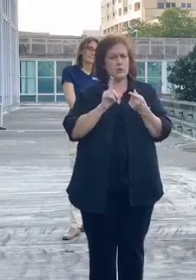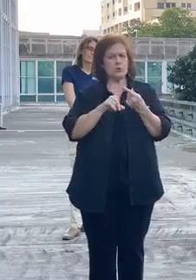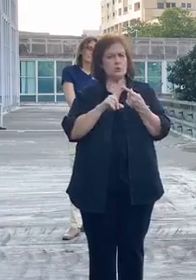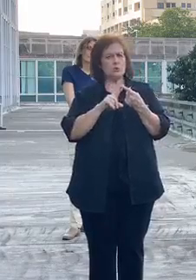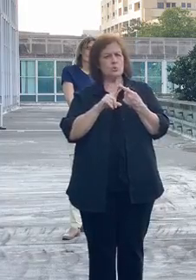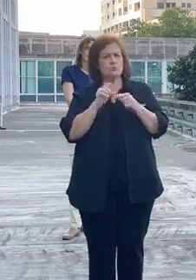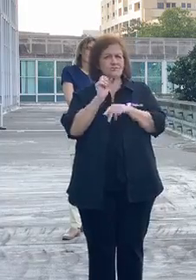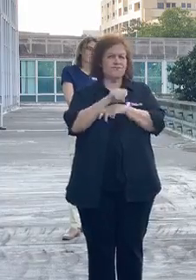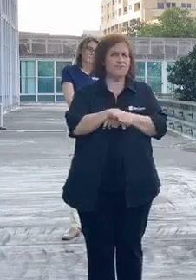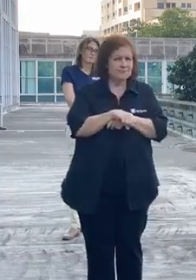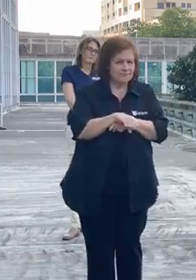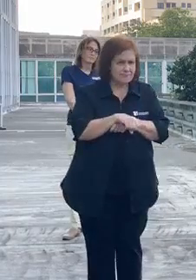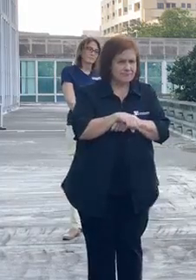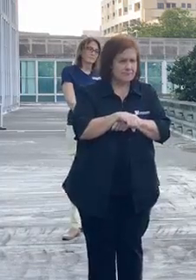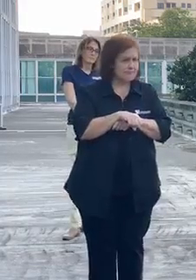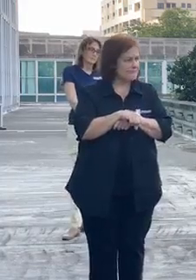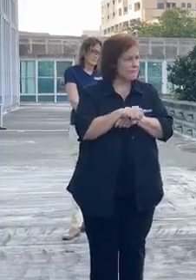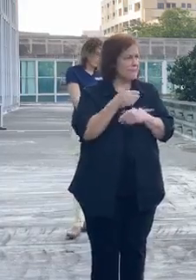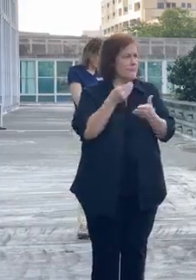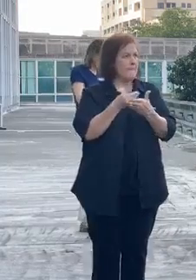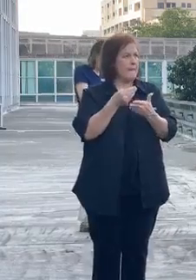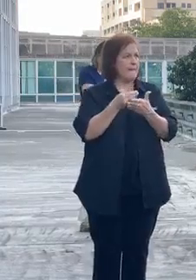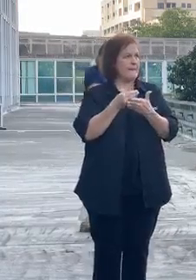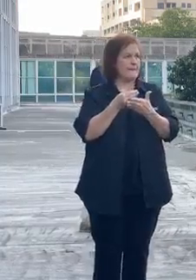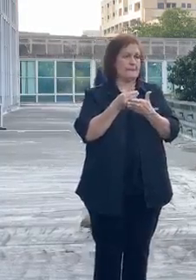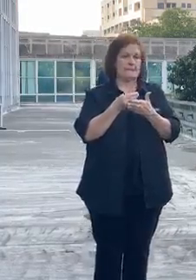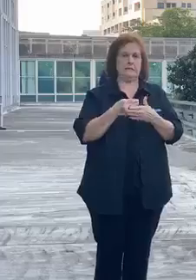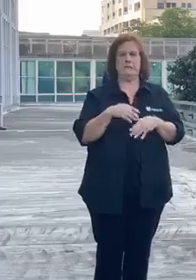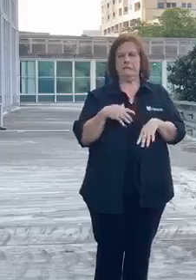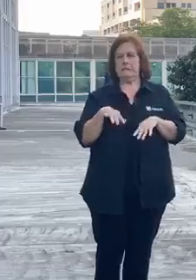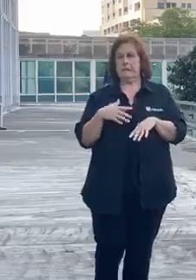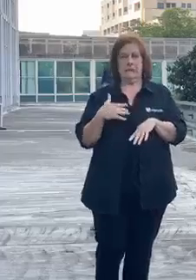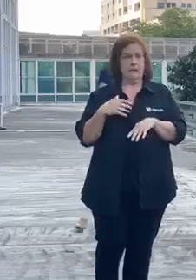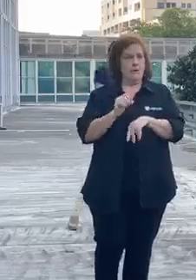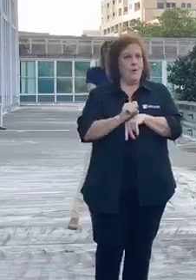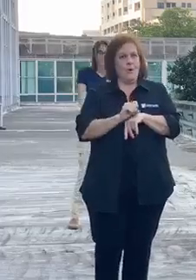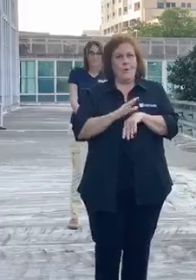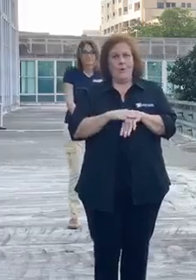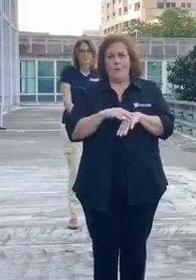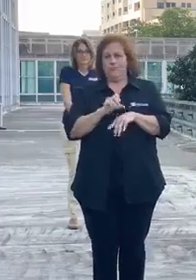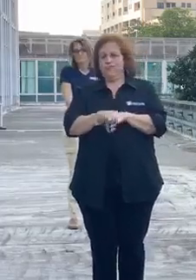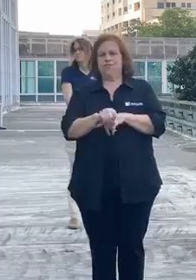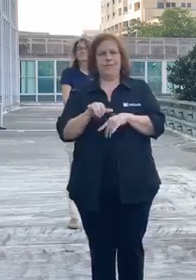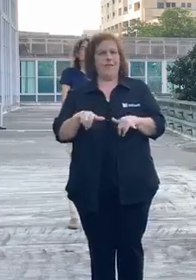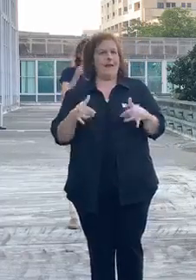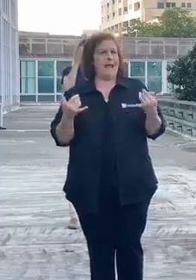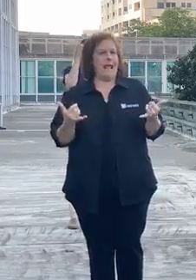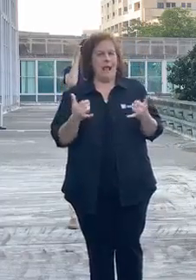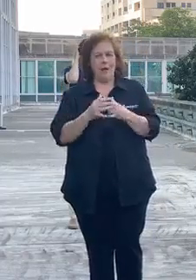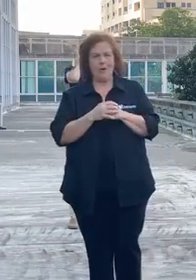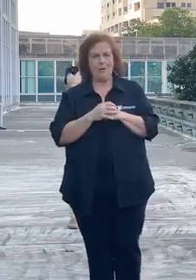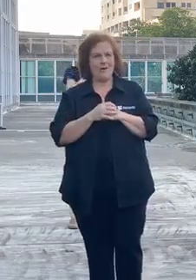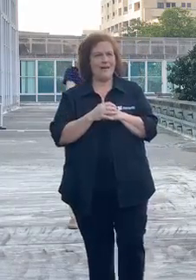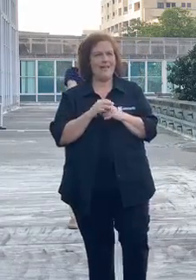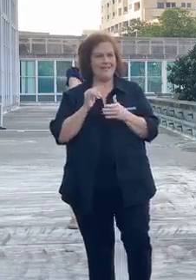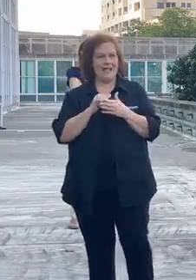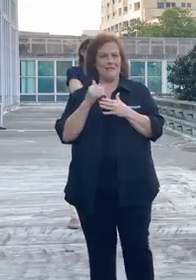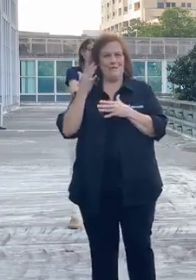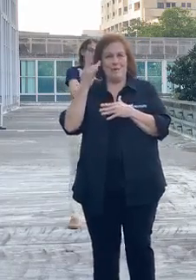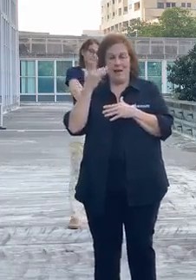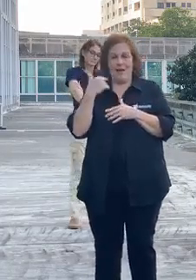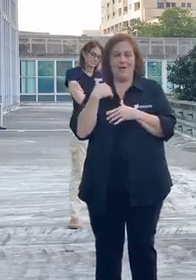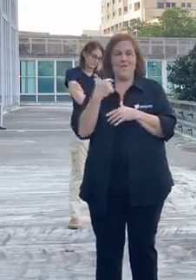in fiscal losses? Oh, we're working on attacking that right now. That's why